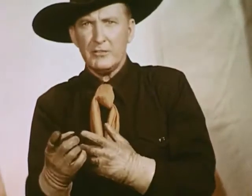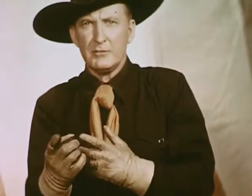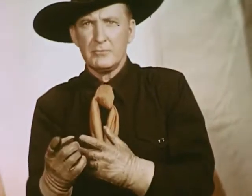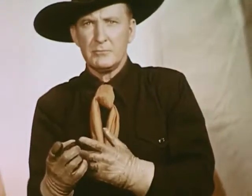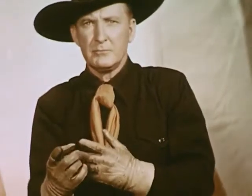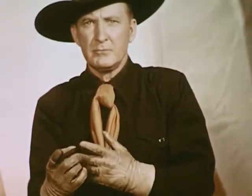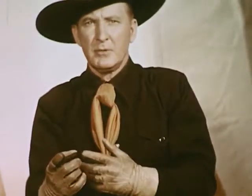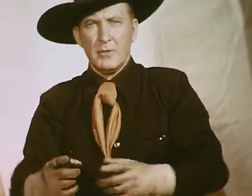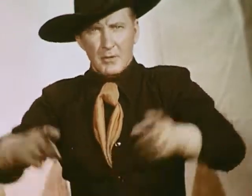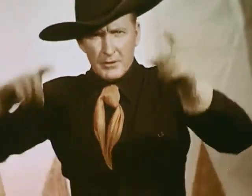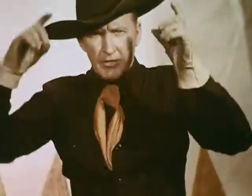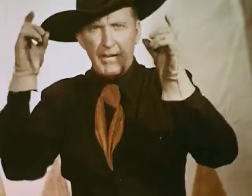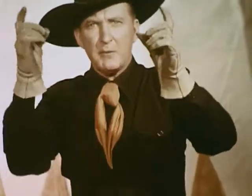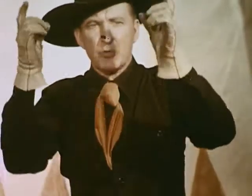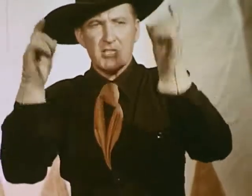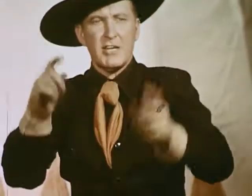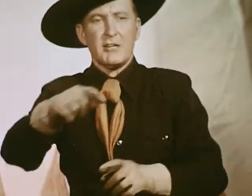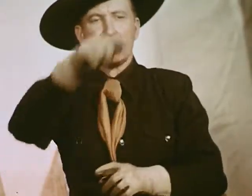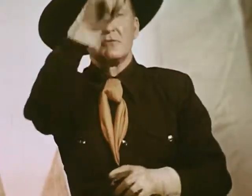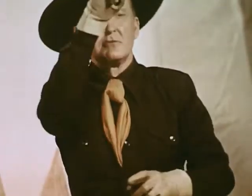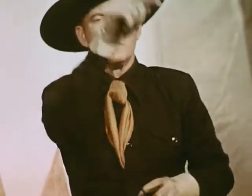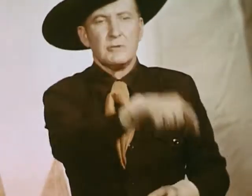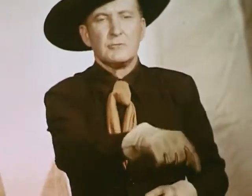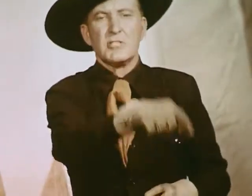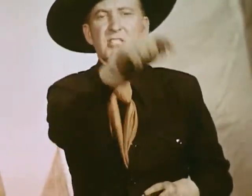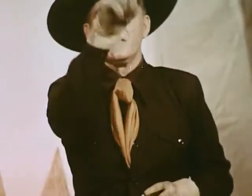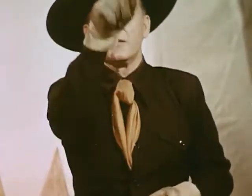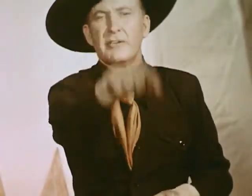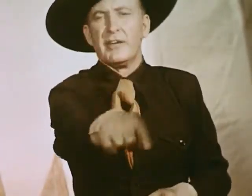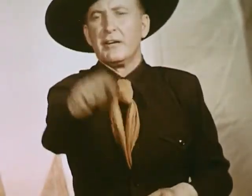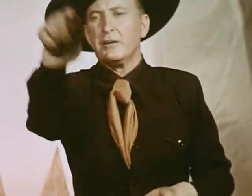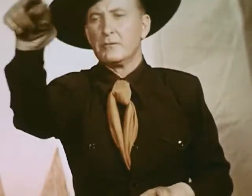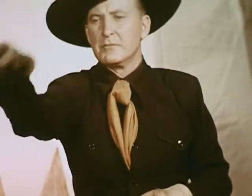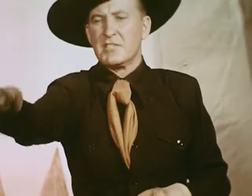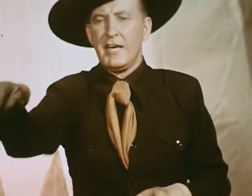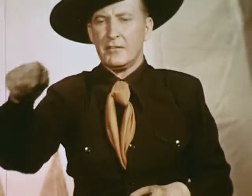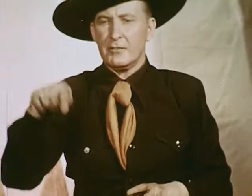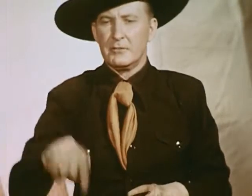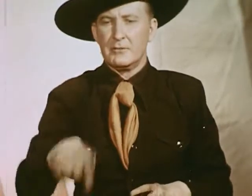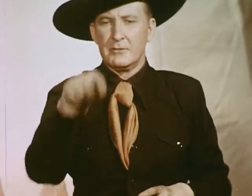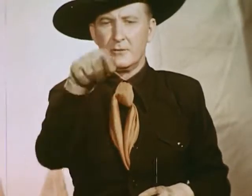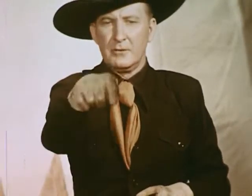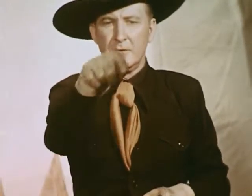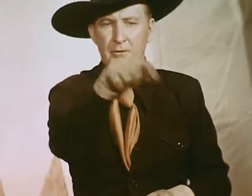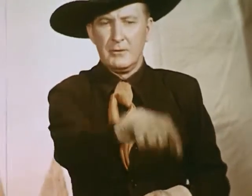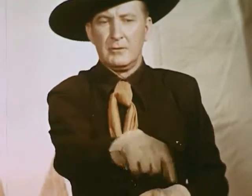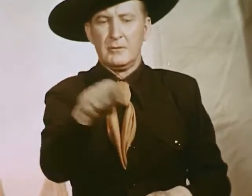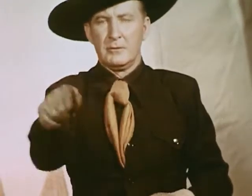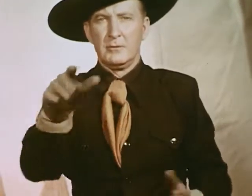year, the game was scarce. Just here and there, scattered.